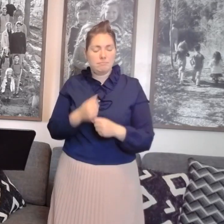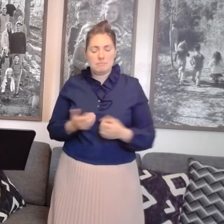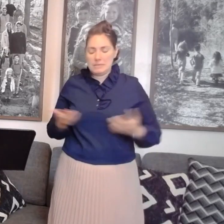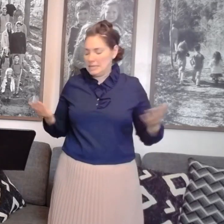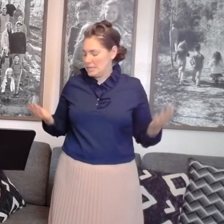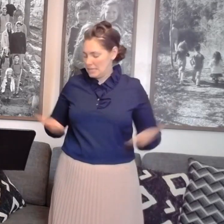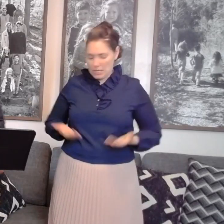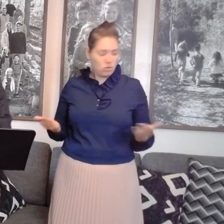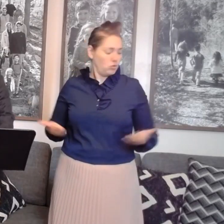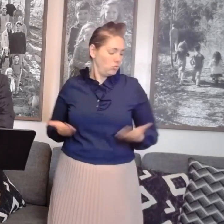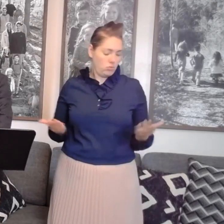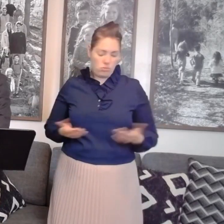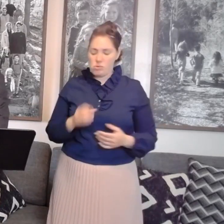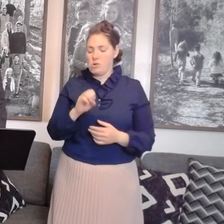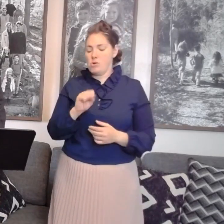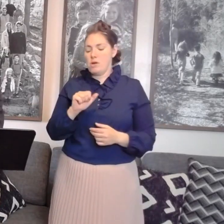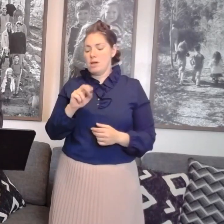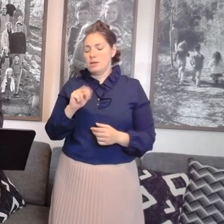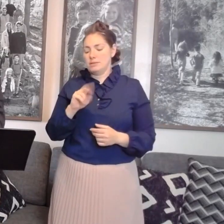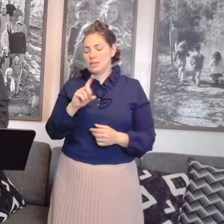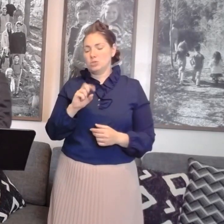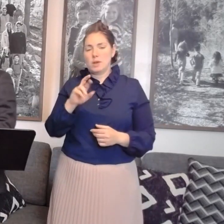sanctuary.